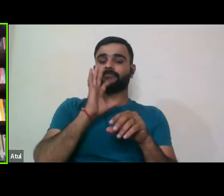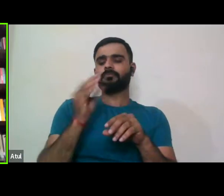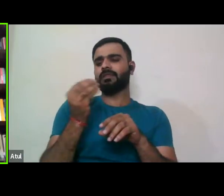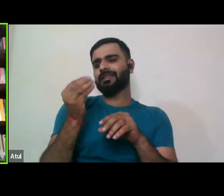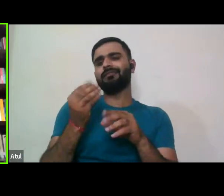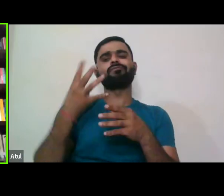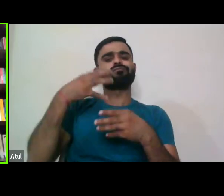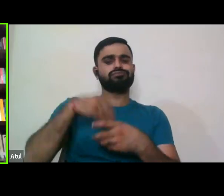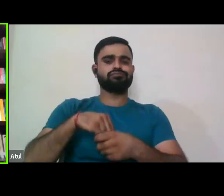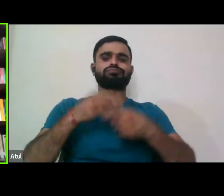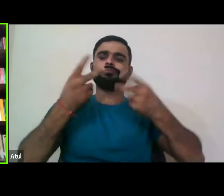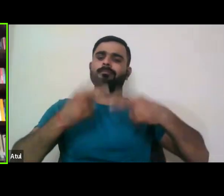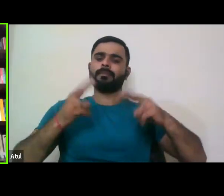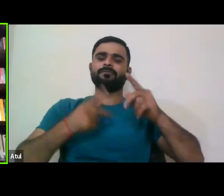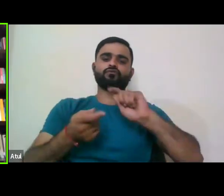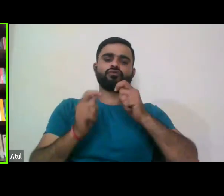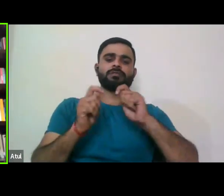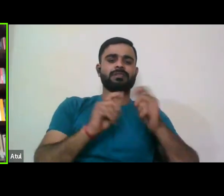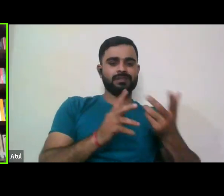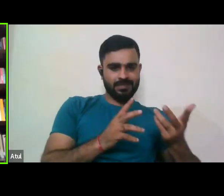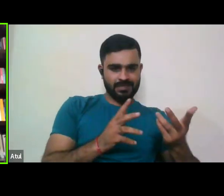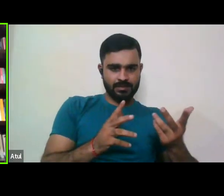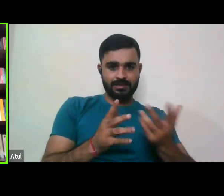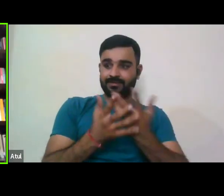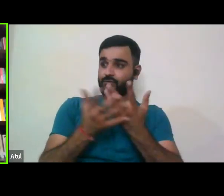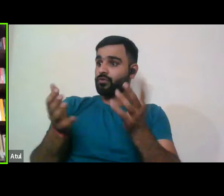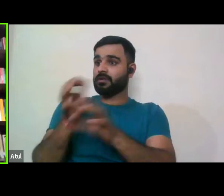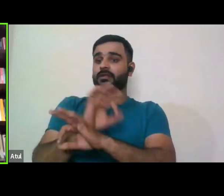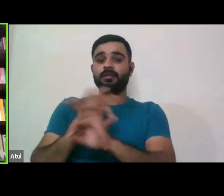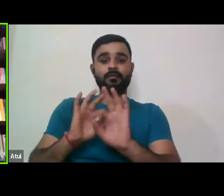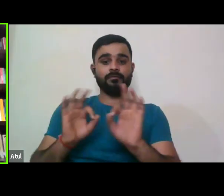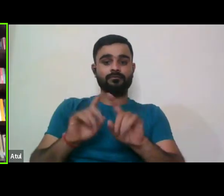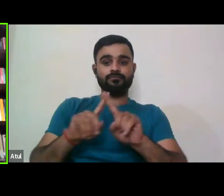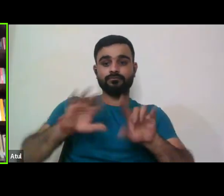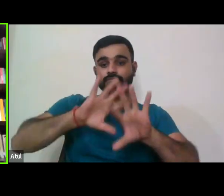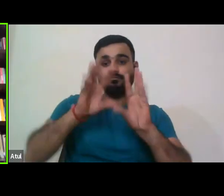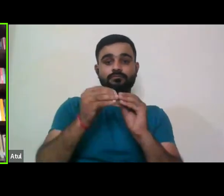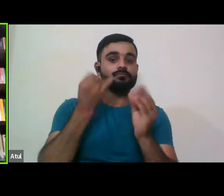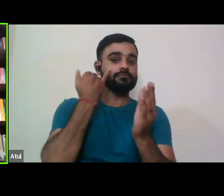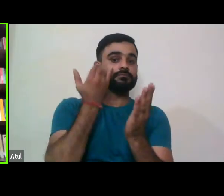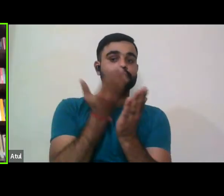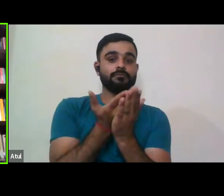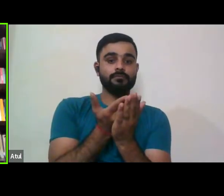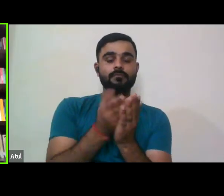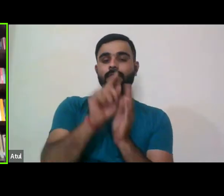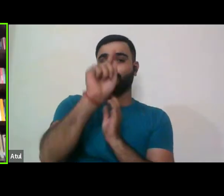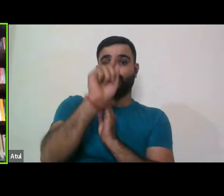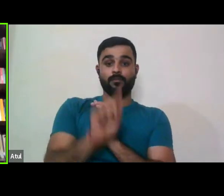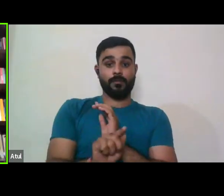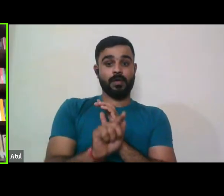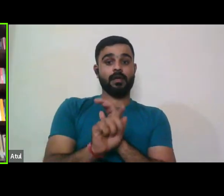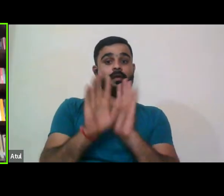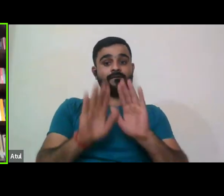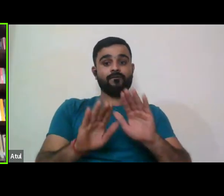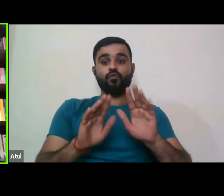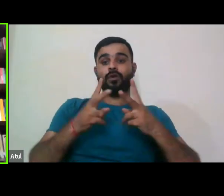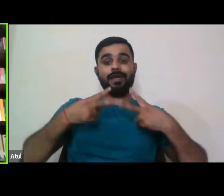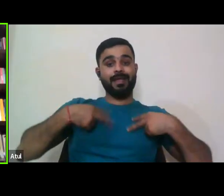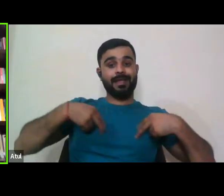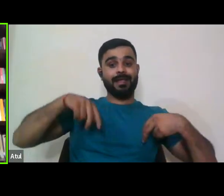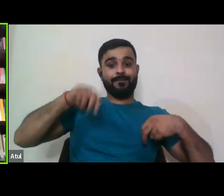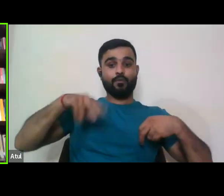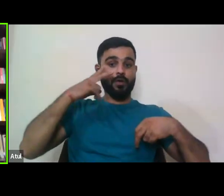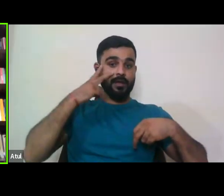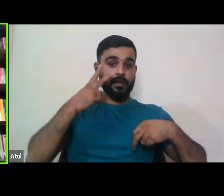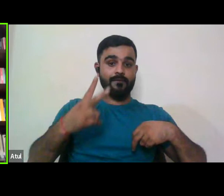lot of interpretive play available, but the idea that you have some guidelines for the court to sort of look at,